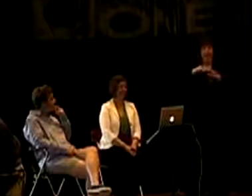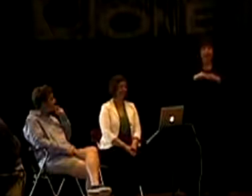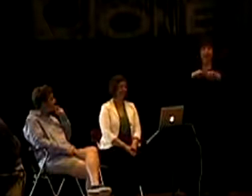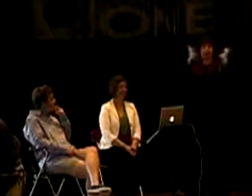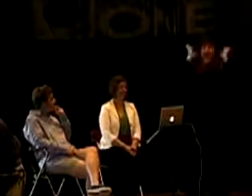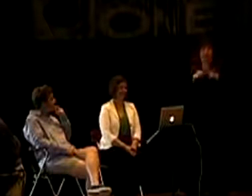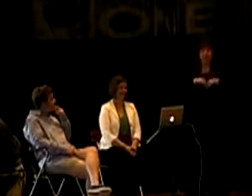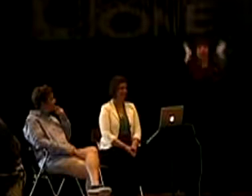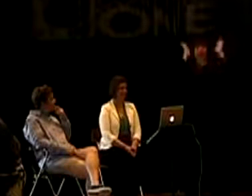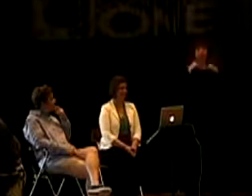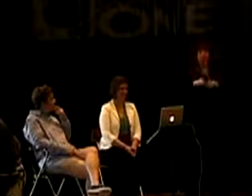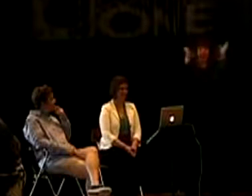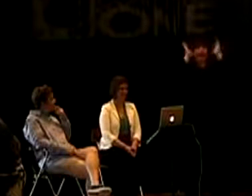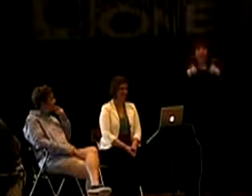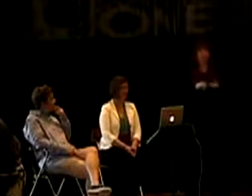audience